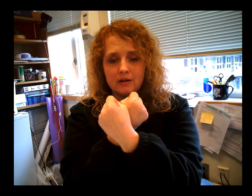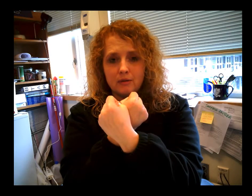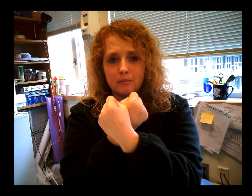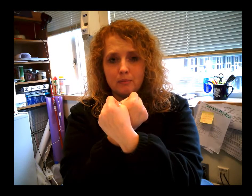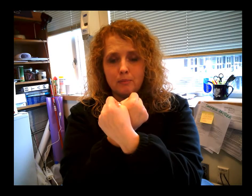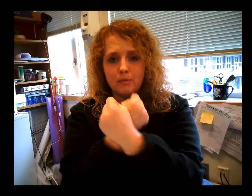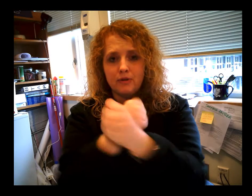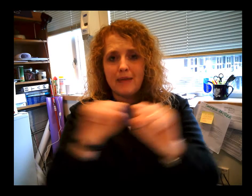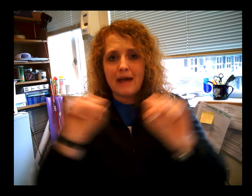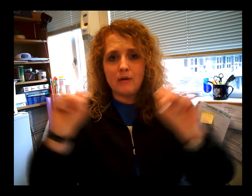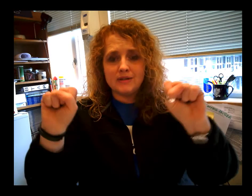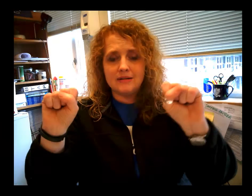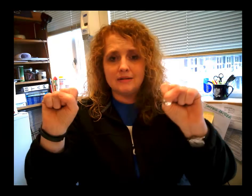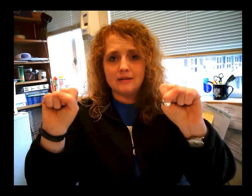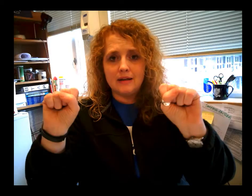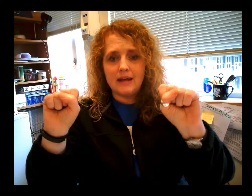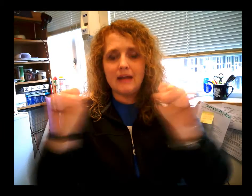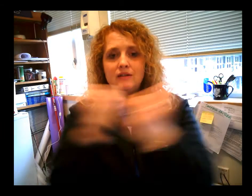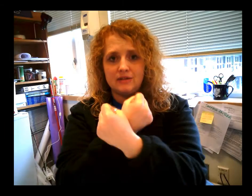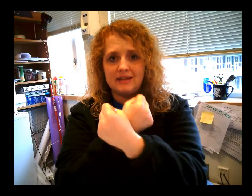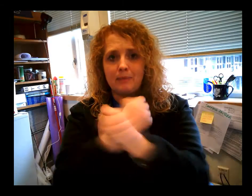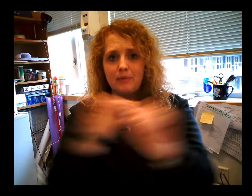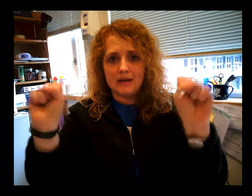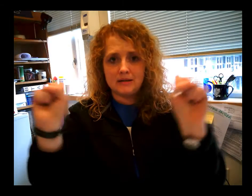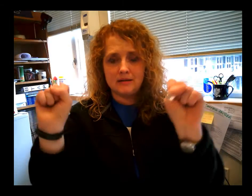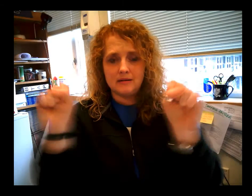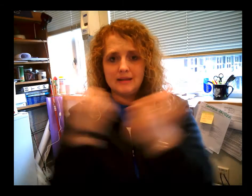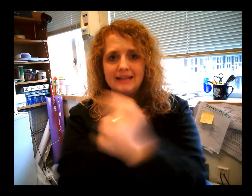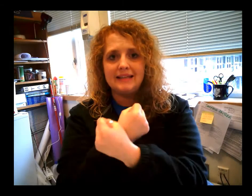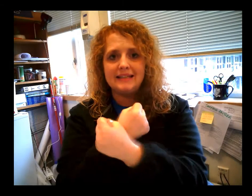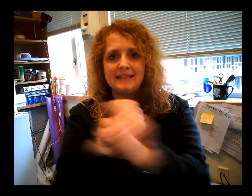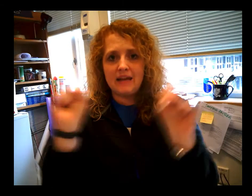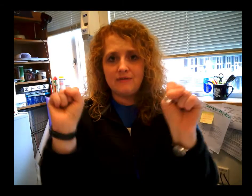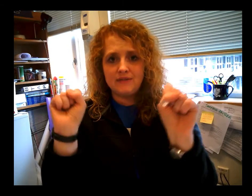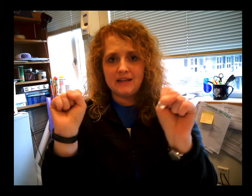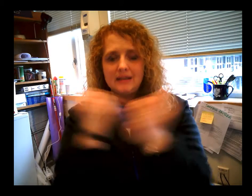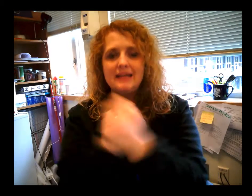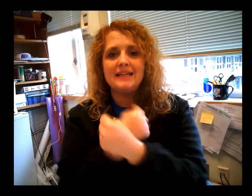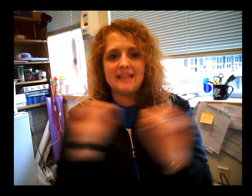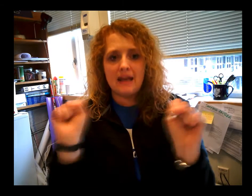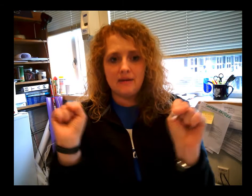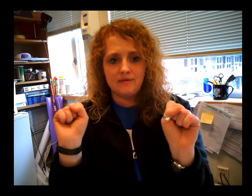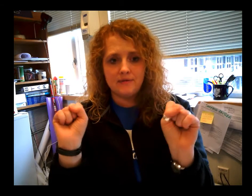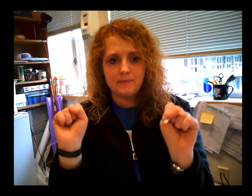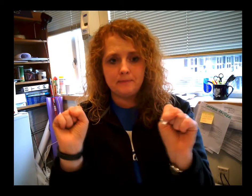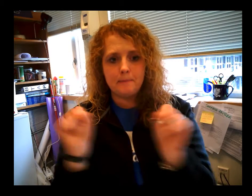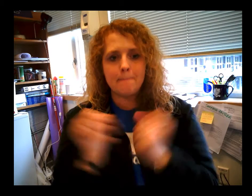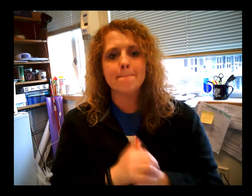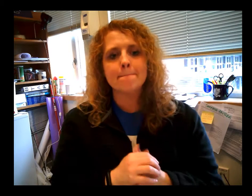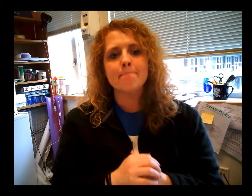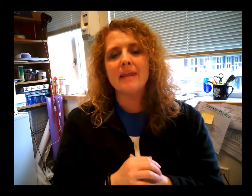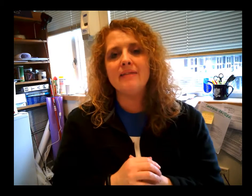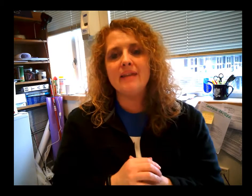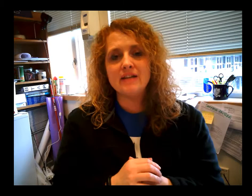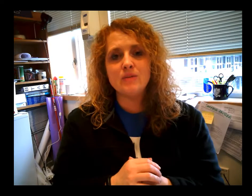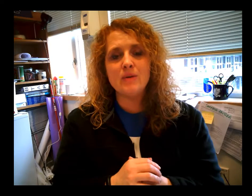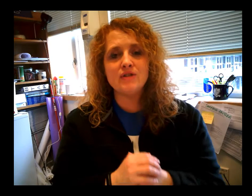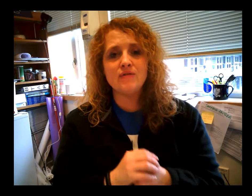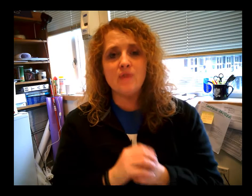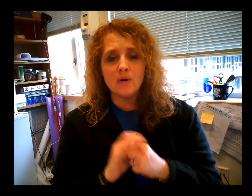gonna pull them out and separate. Safety, safe. The next one is